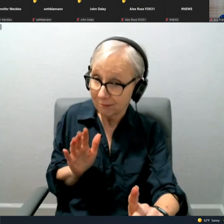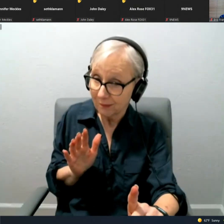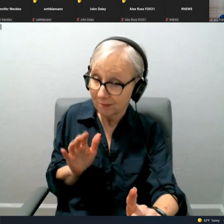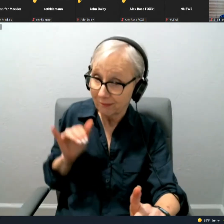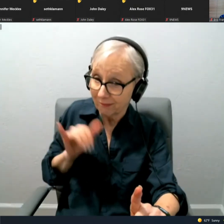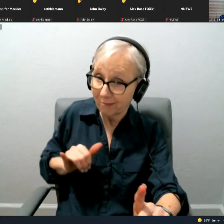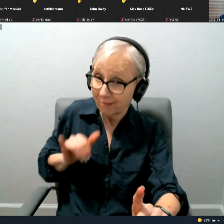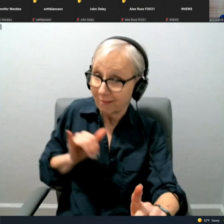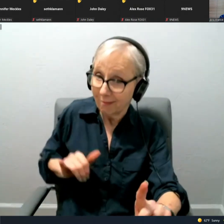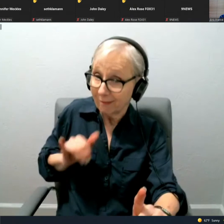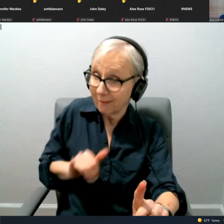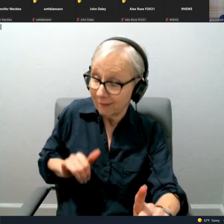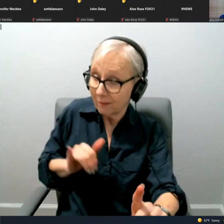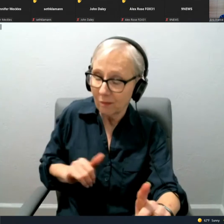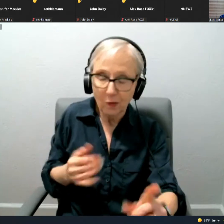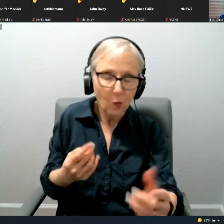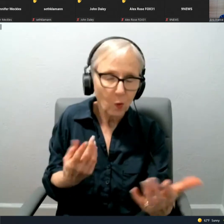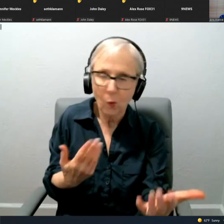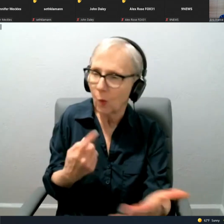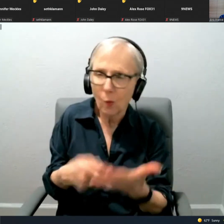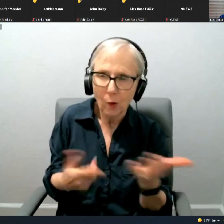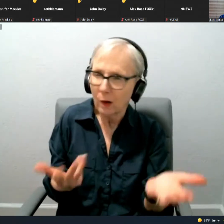indefinitely, or what is